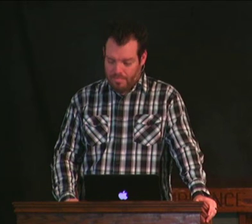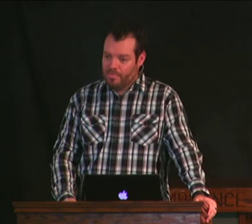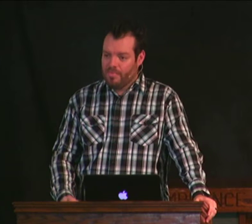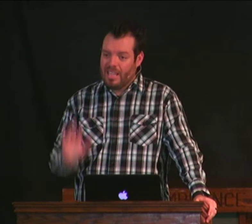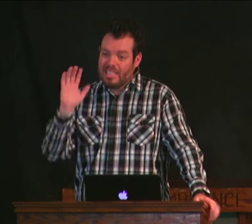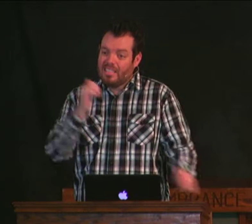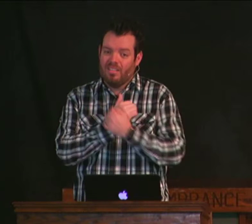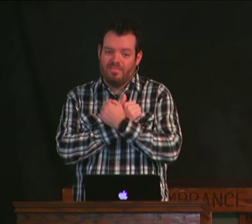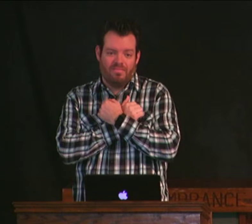That's his love.